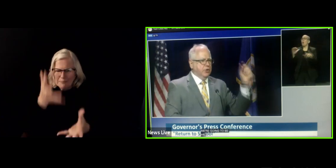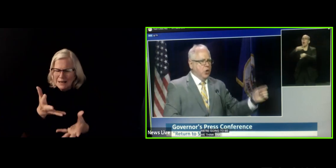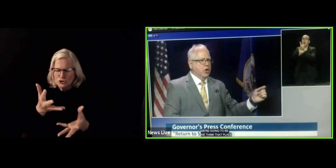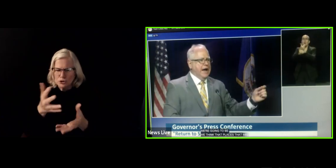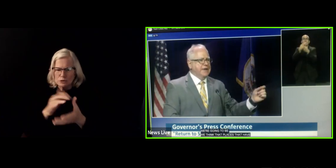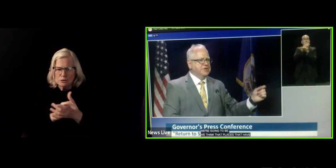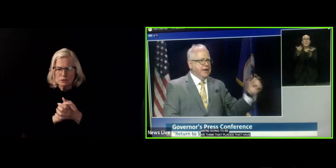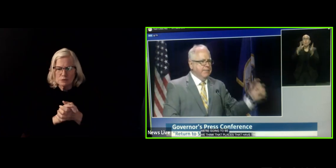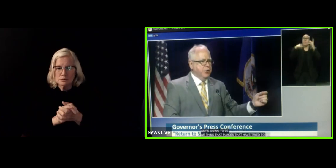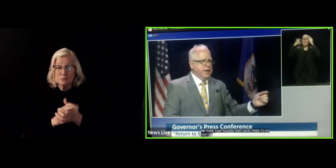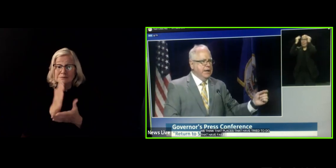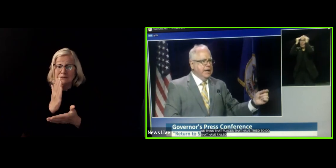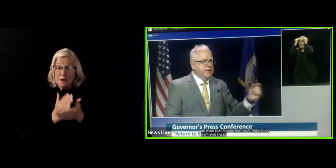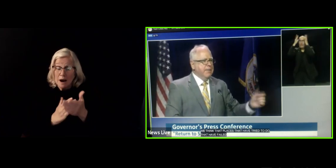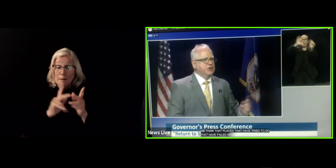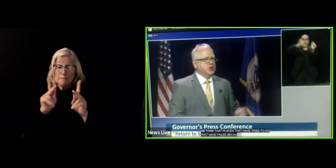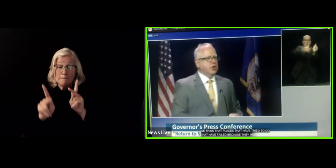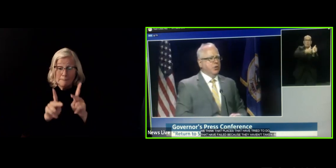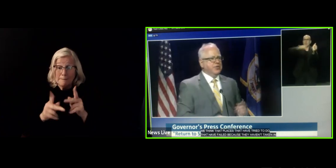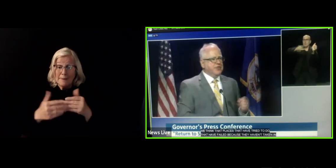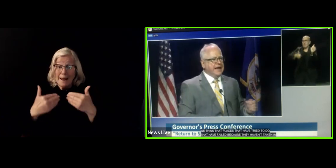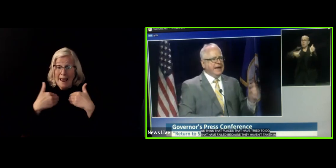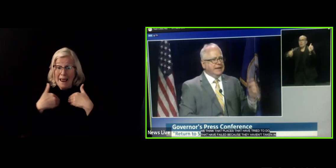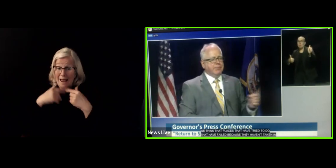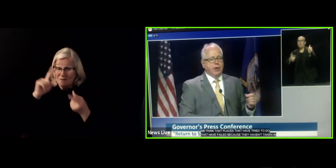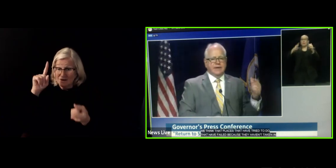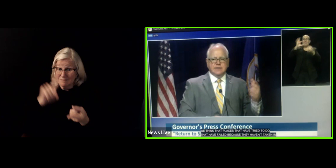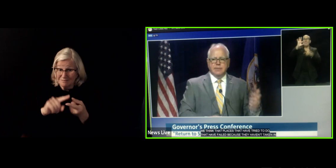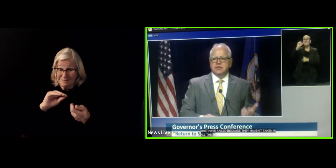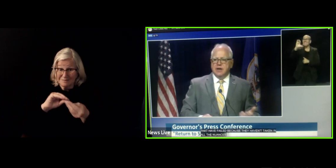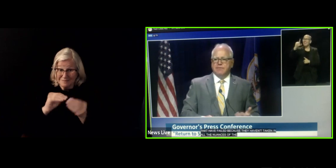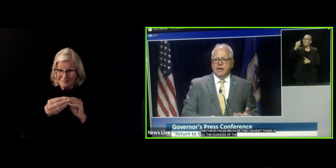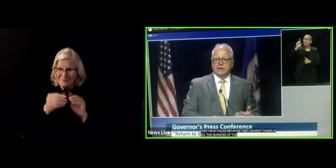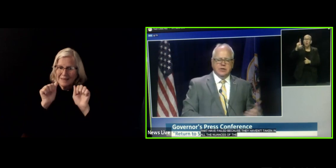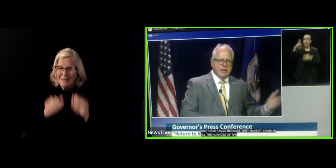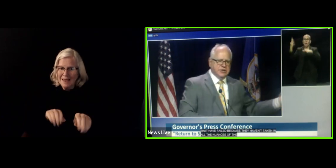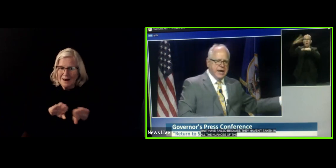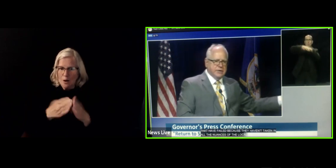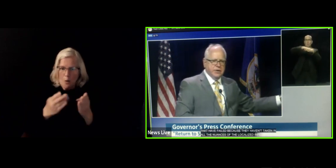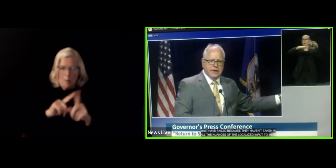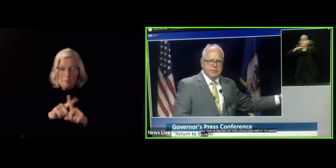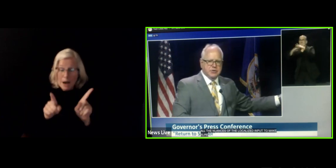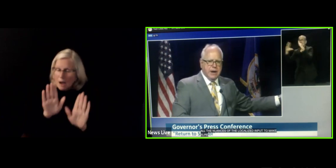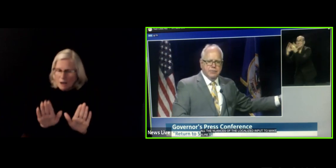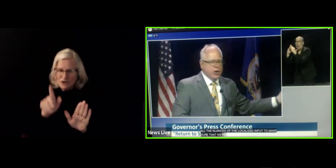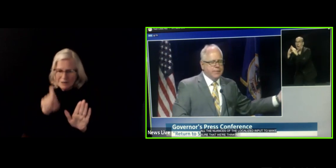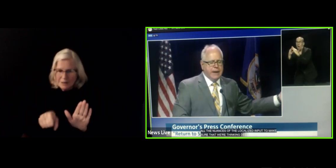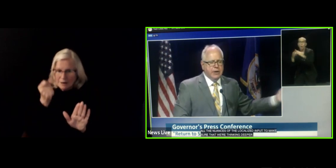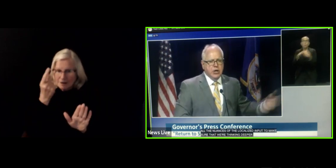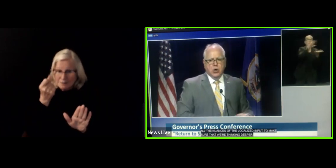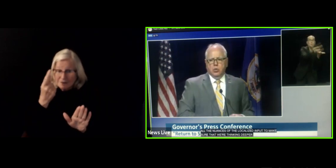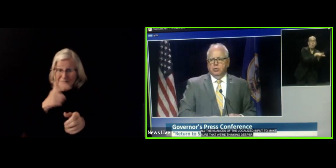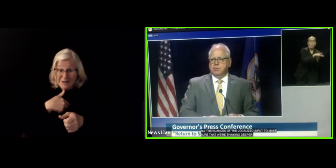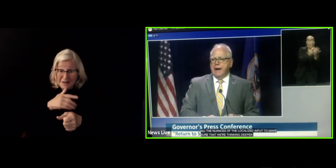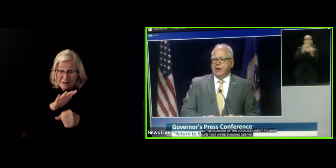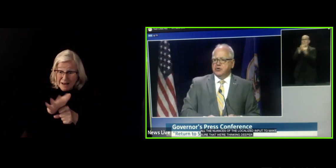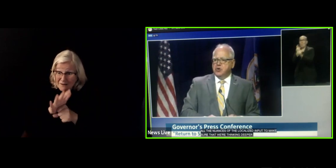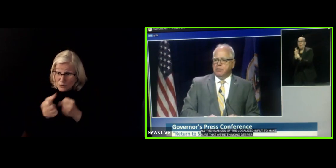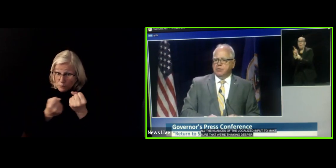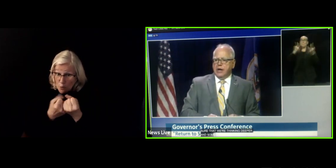the localized input to make sure that we're thinking deeper. And some of the stuff that Commissioner Malcolm talked about with